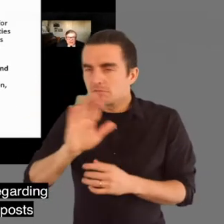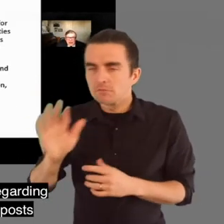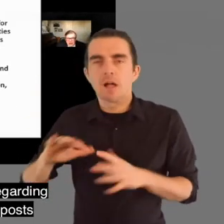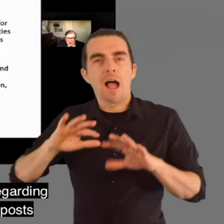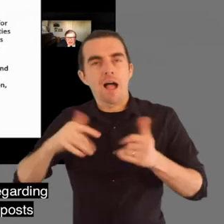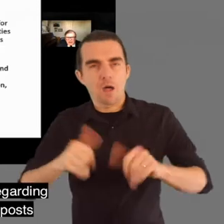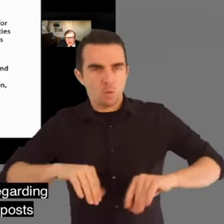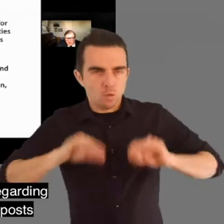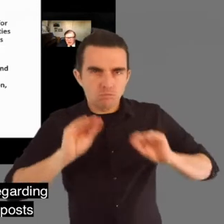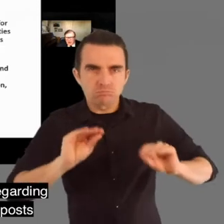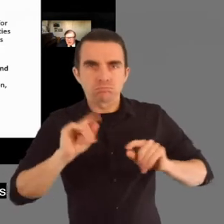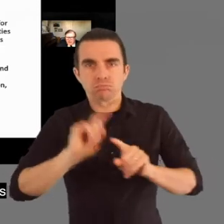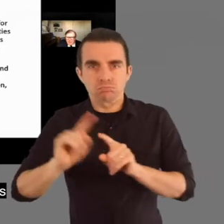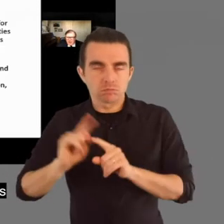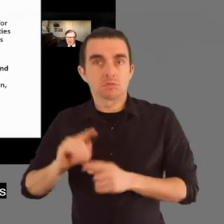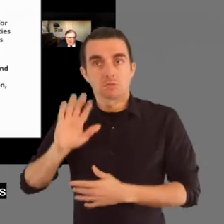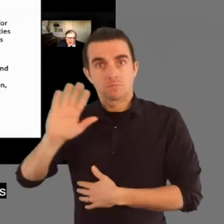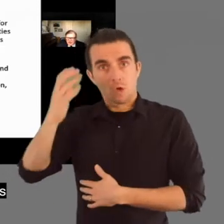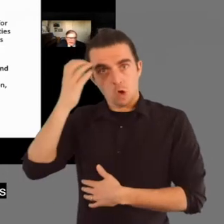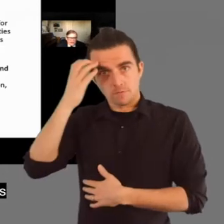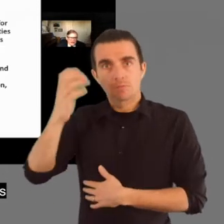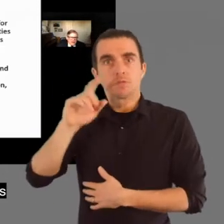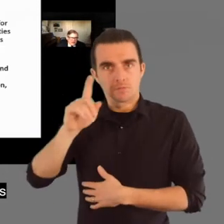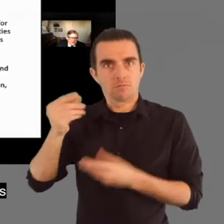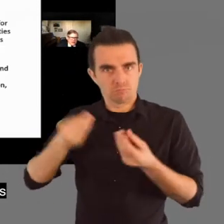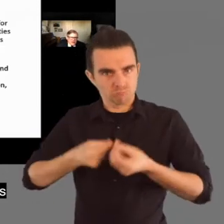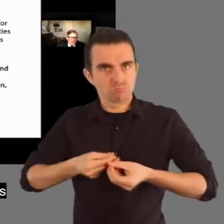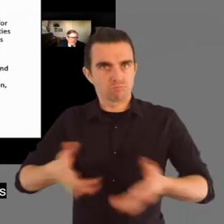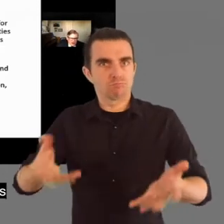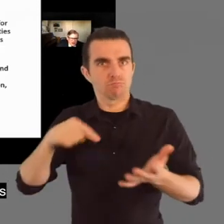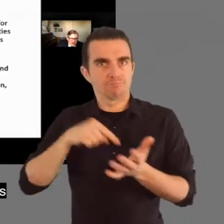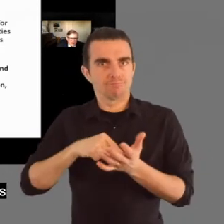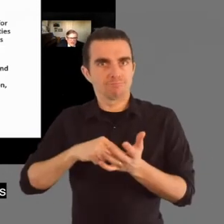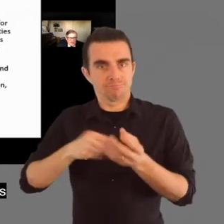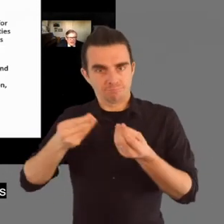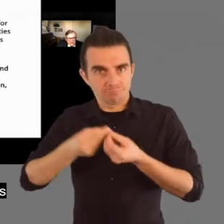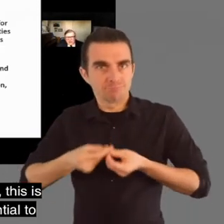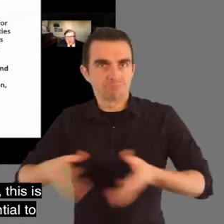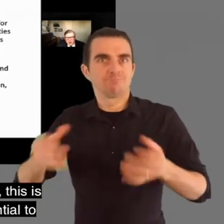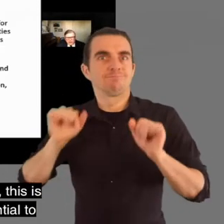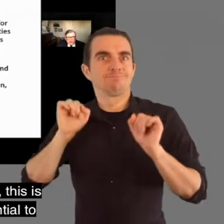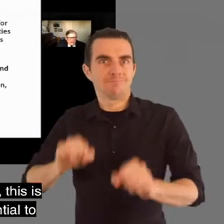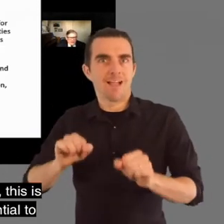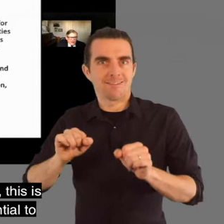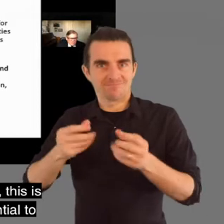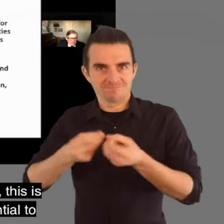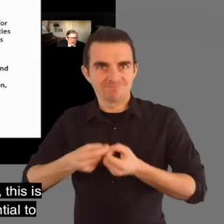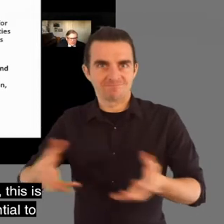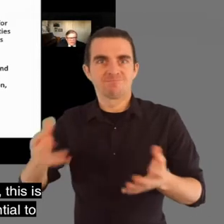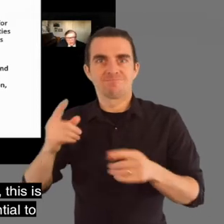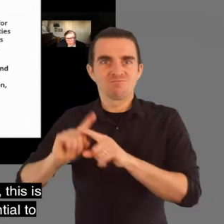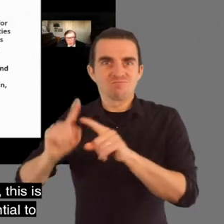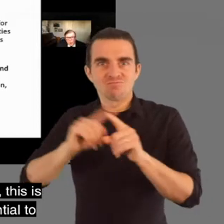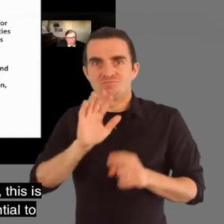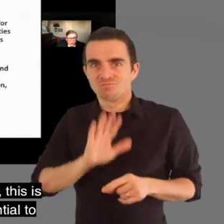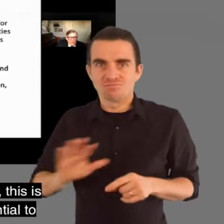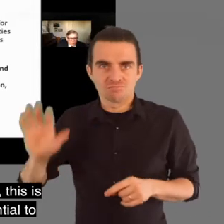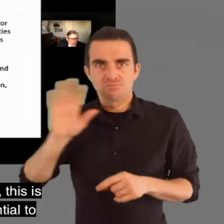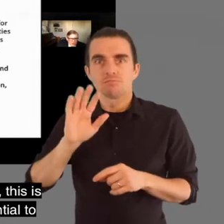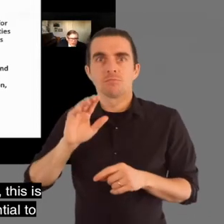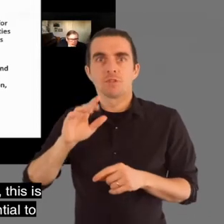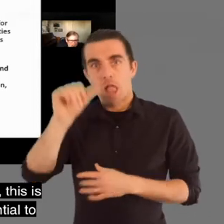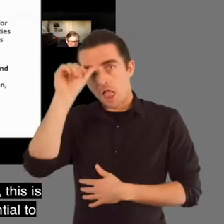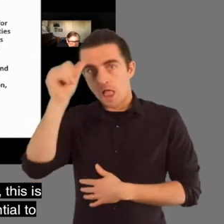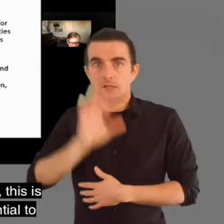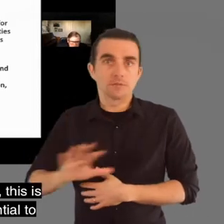facilities, list of posts identified for such persons, and details of training. This is not just for government, this is for all